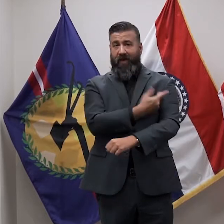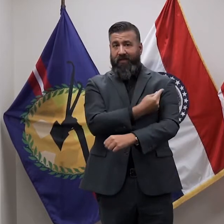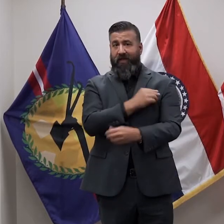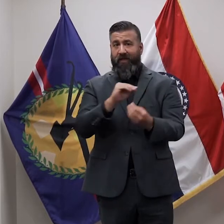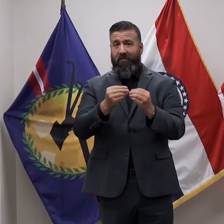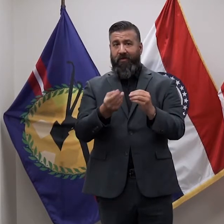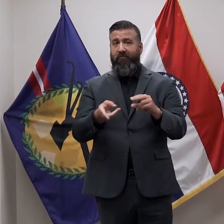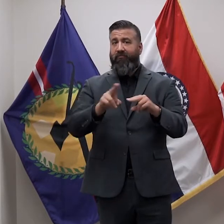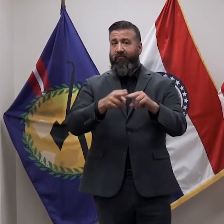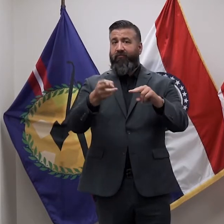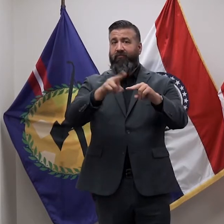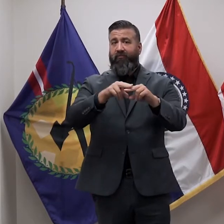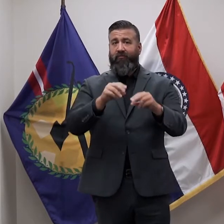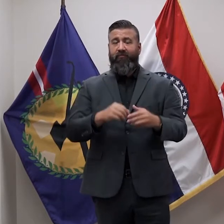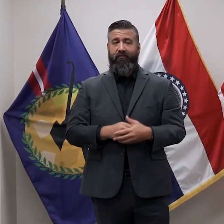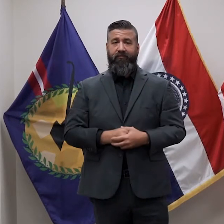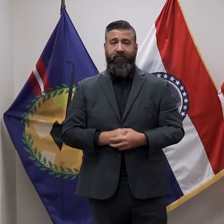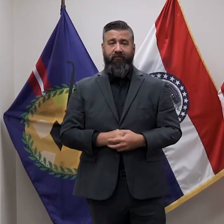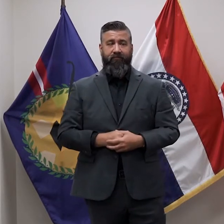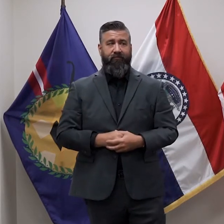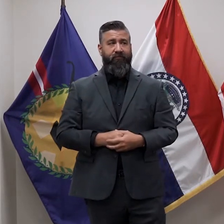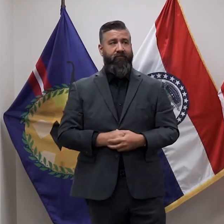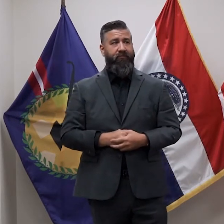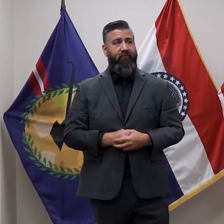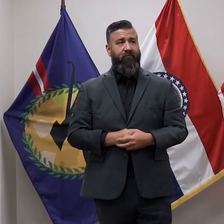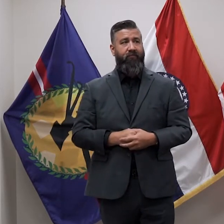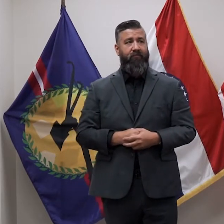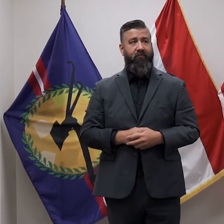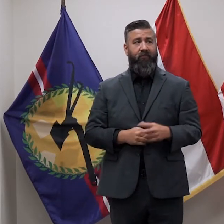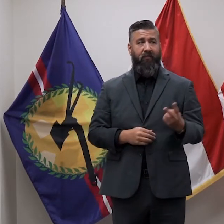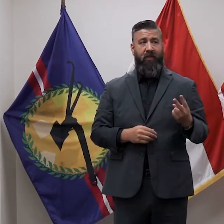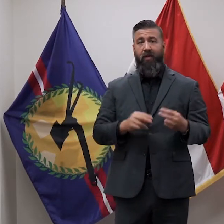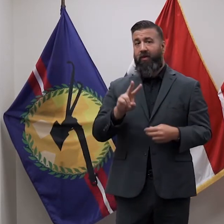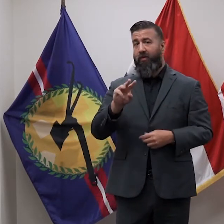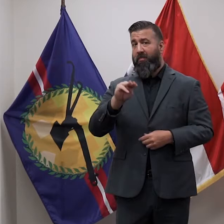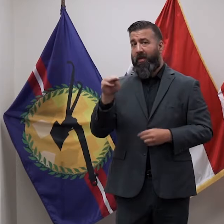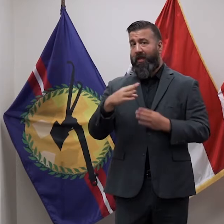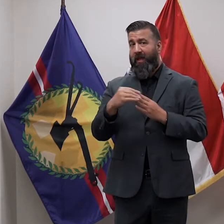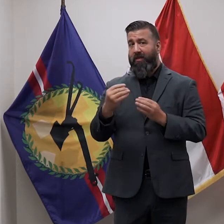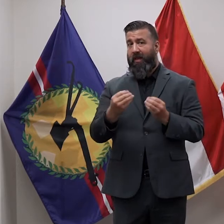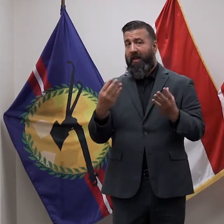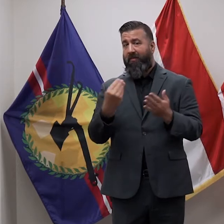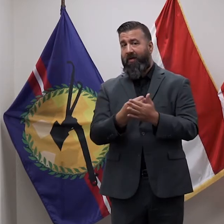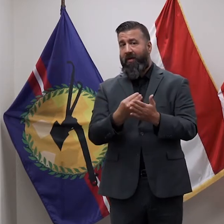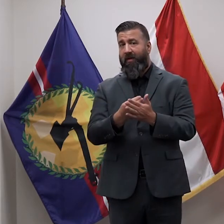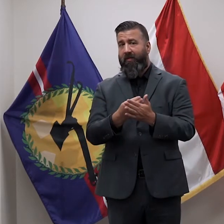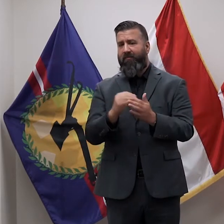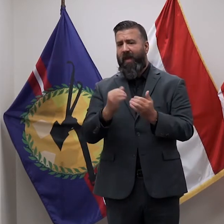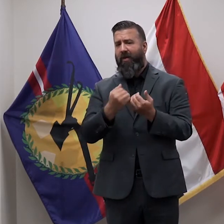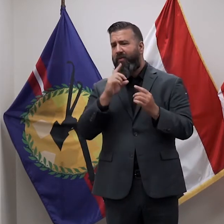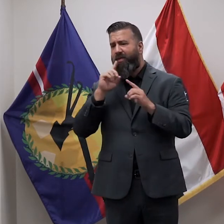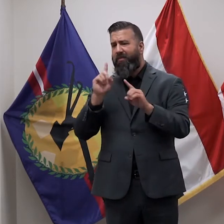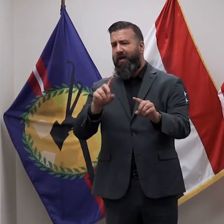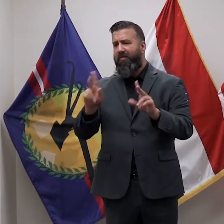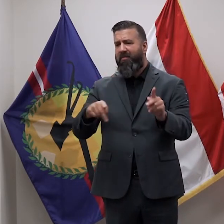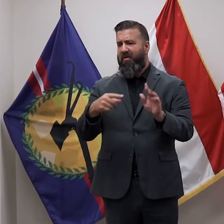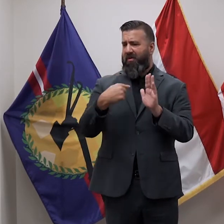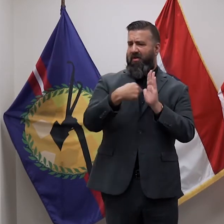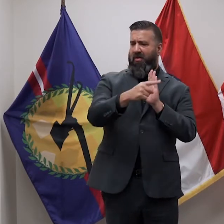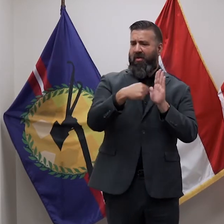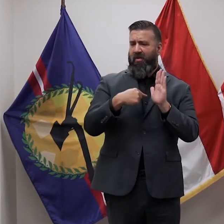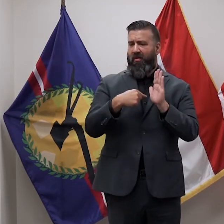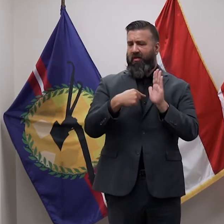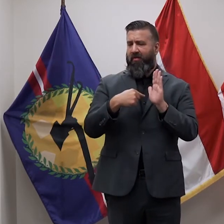vaccination rates in our most vulnerable areas. Okay, well, $2 million is a lot of money. How do you answer critics who have reviewed the Fenton contract and say it appears to